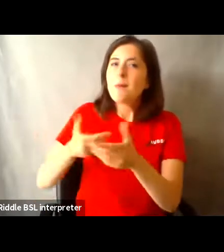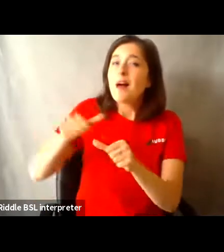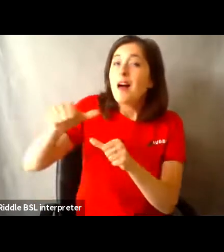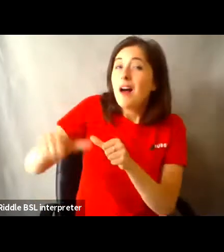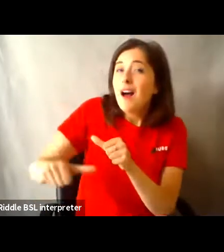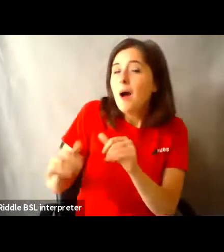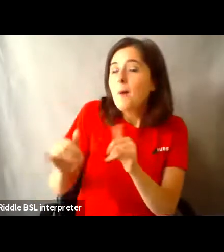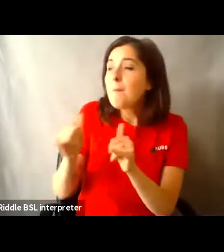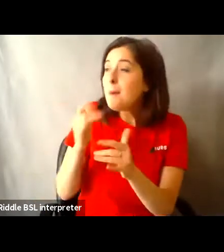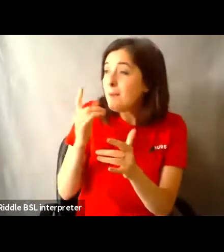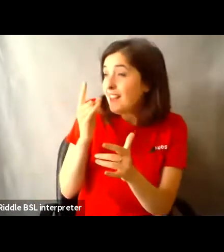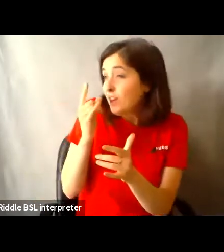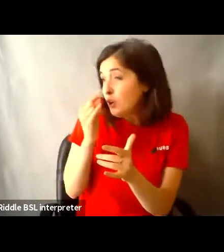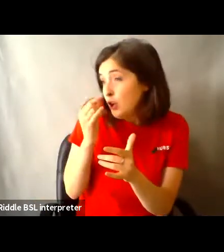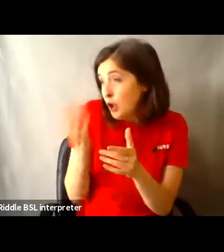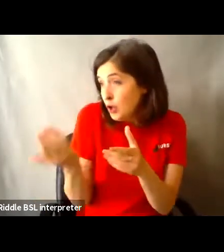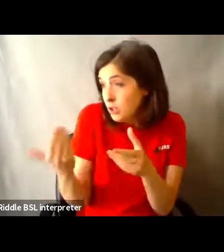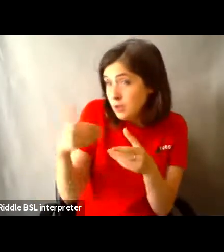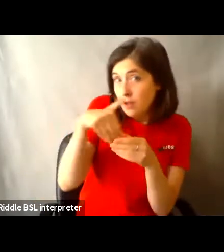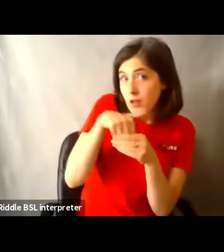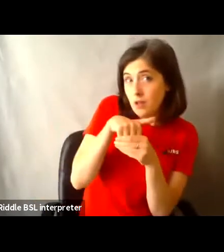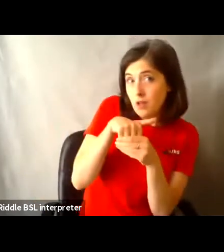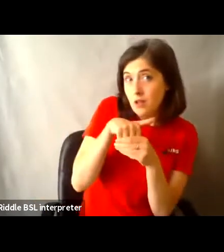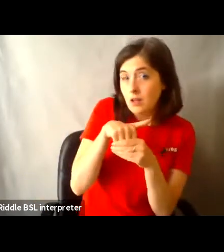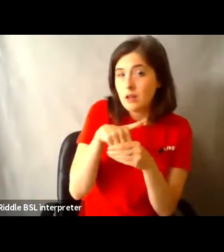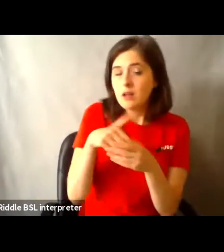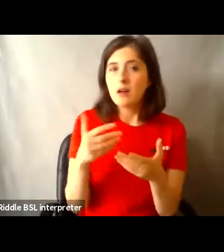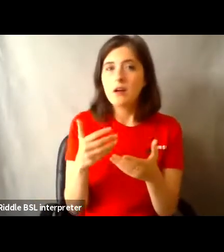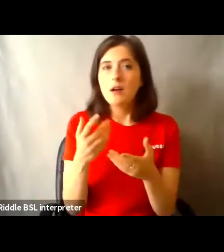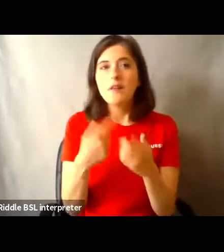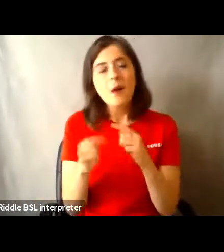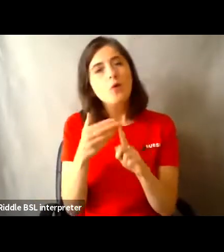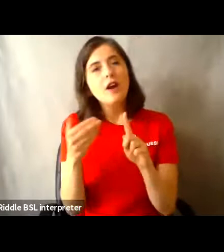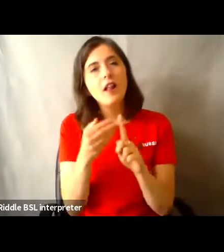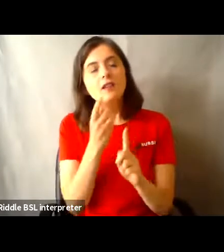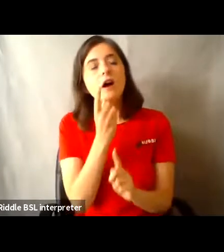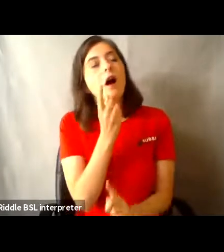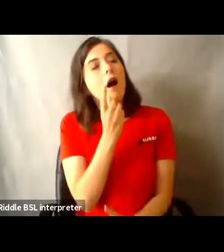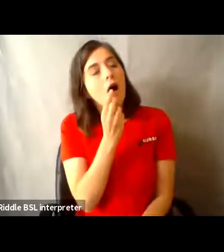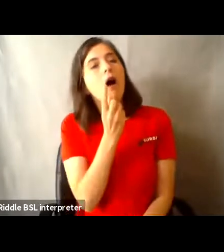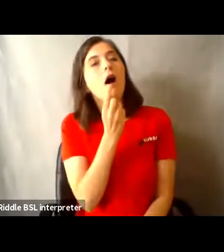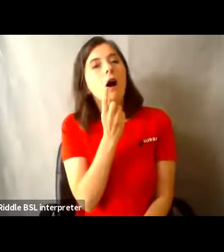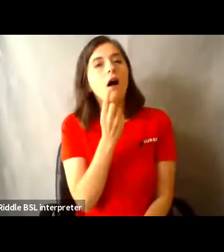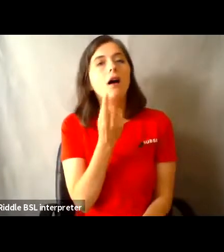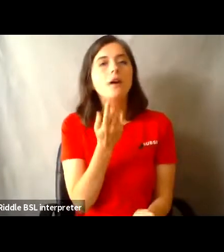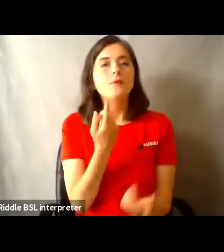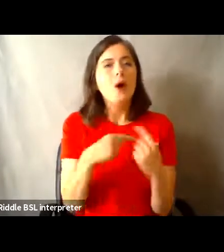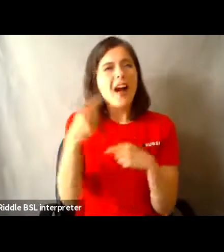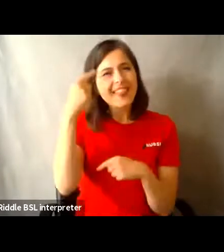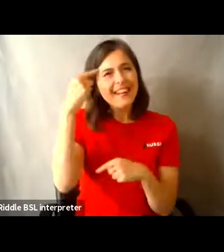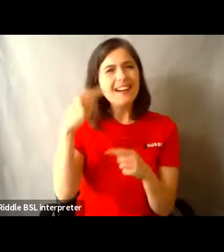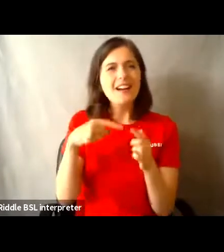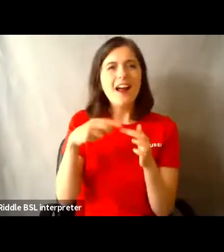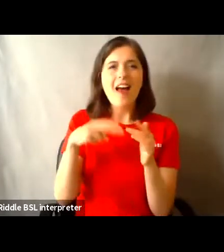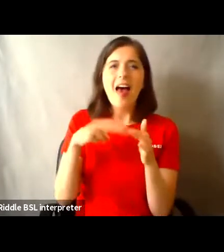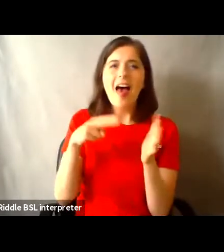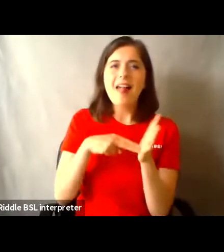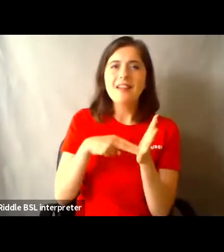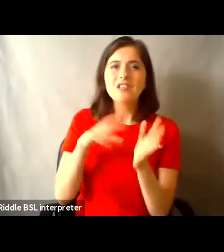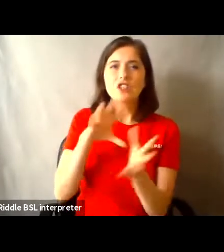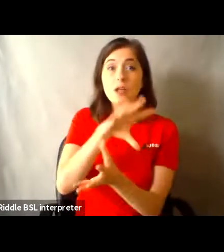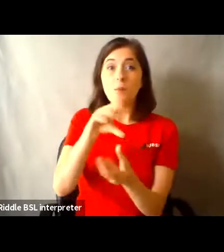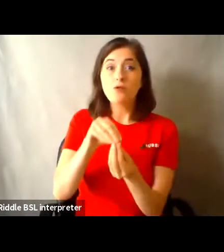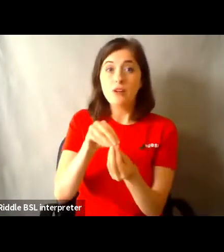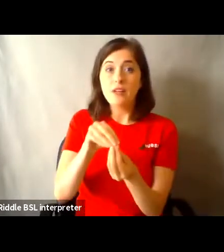might realize and see the possibilities in it. And I think what Ellen has sort of summarized